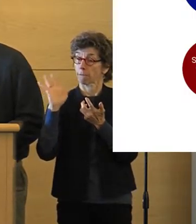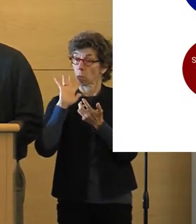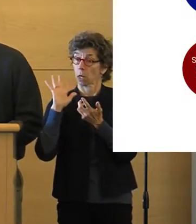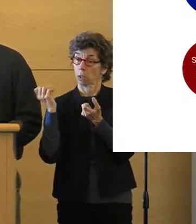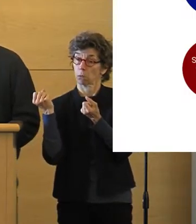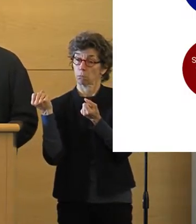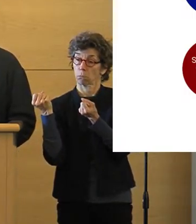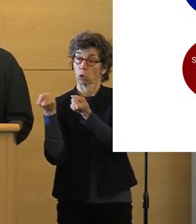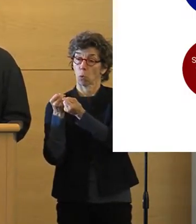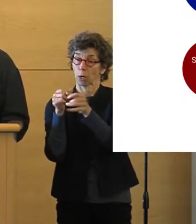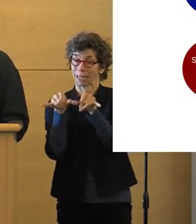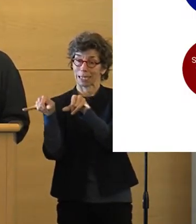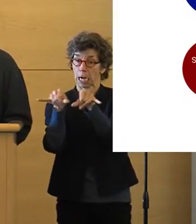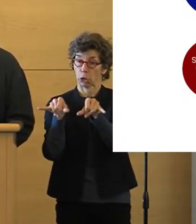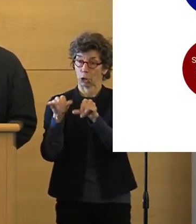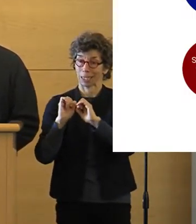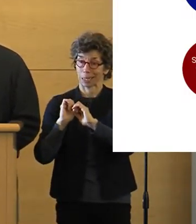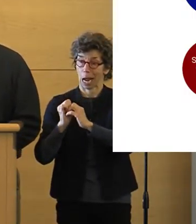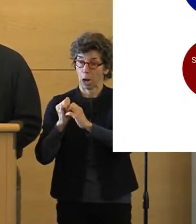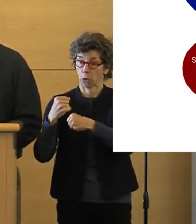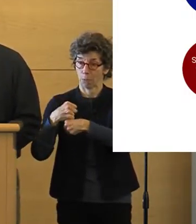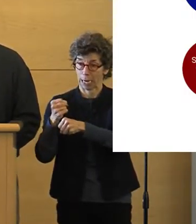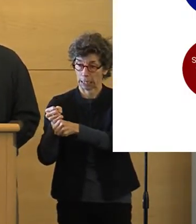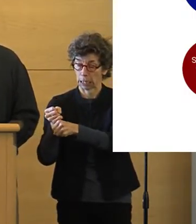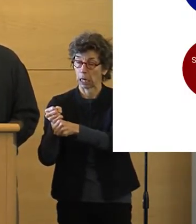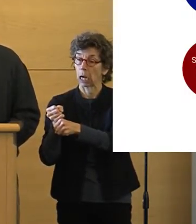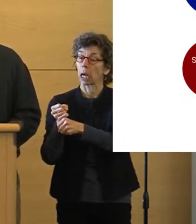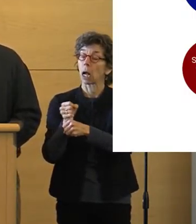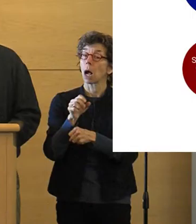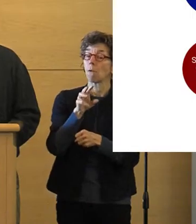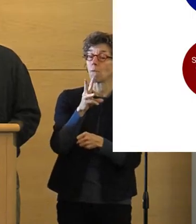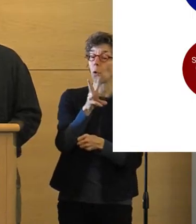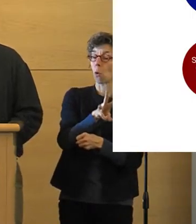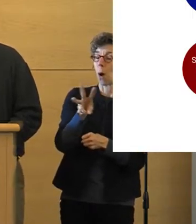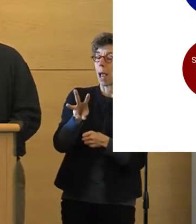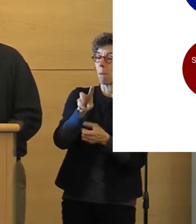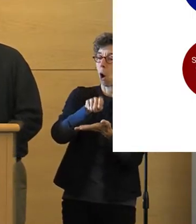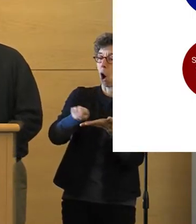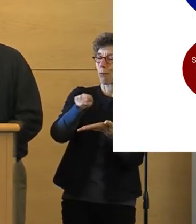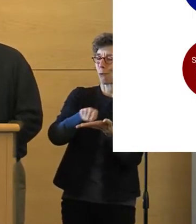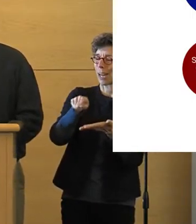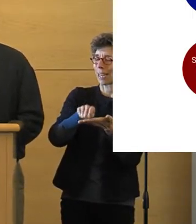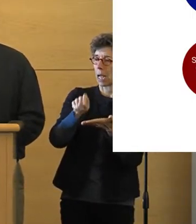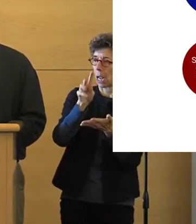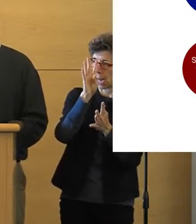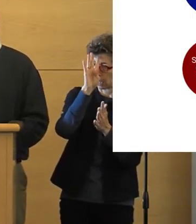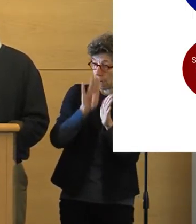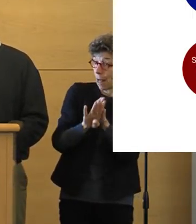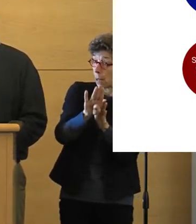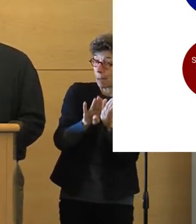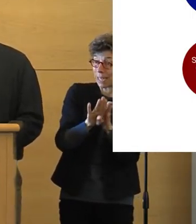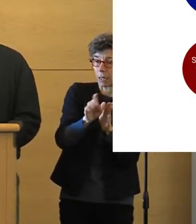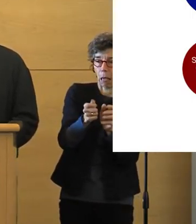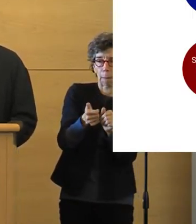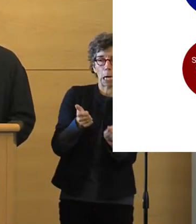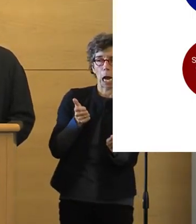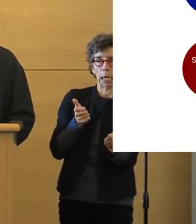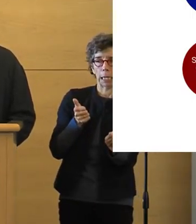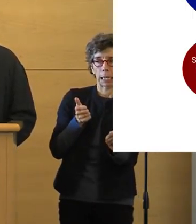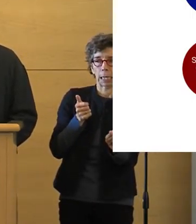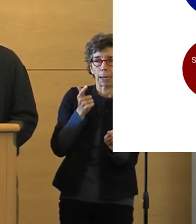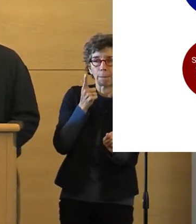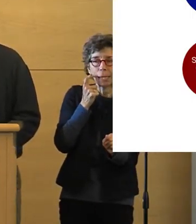are there. Really, the WCAG, the Web Content Accessibility Guidelines, is kind of, it tells us what we need in a document, and PDF